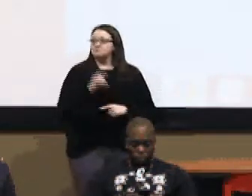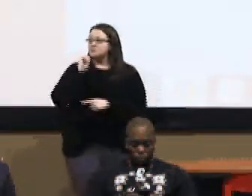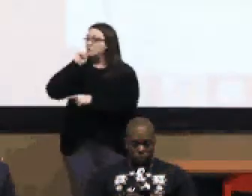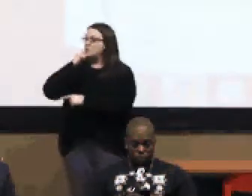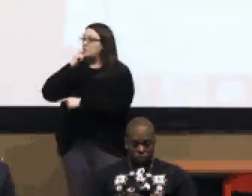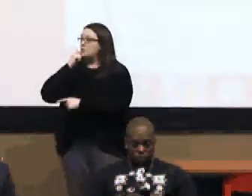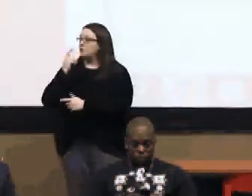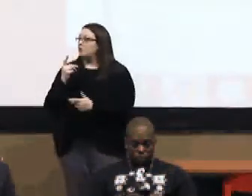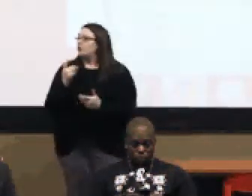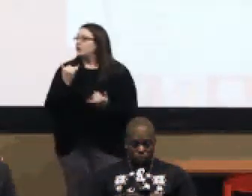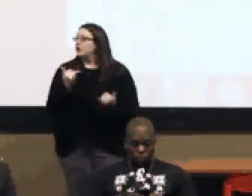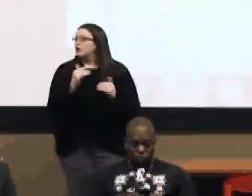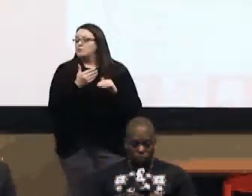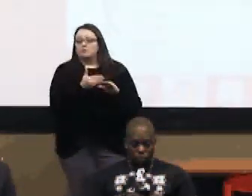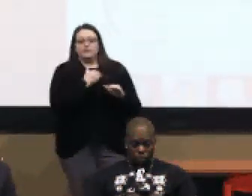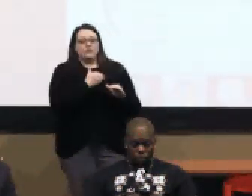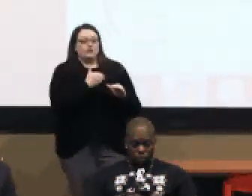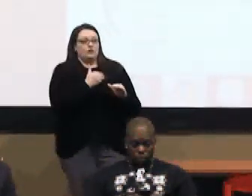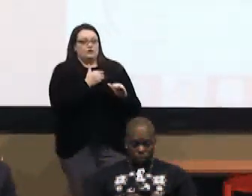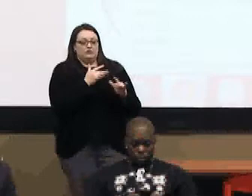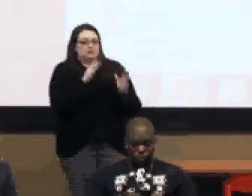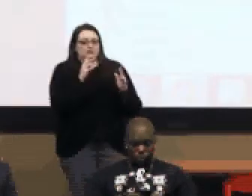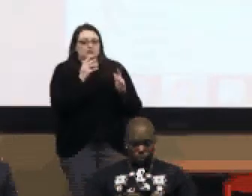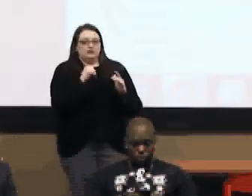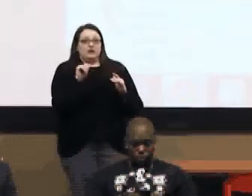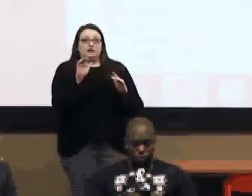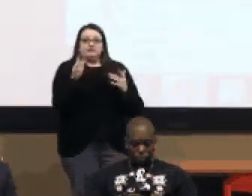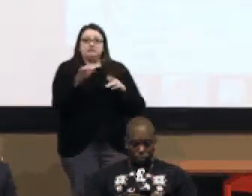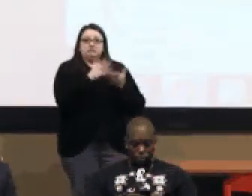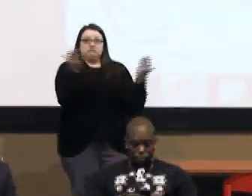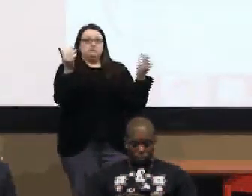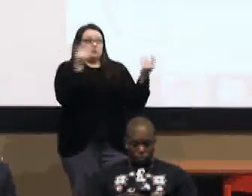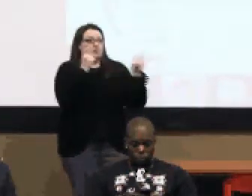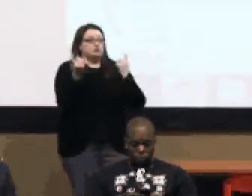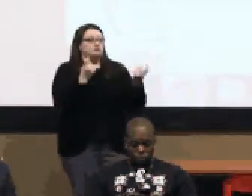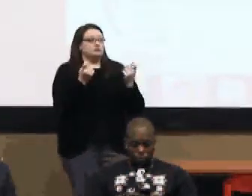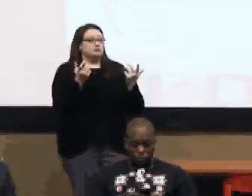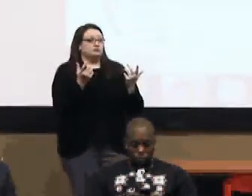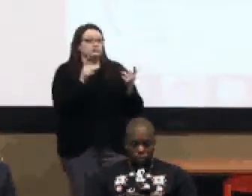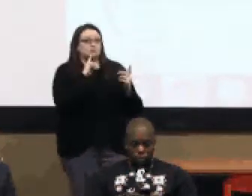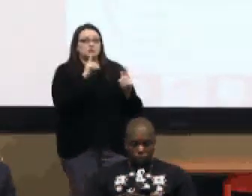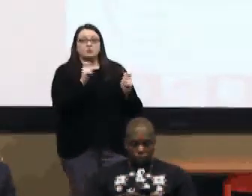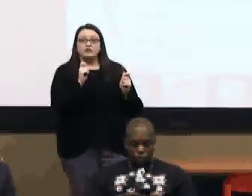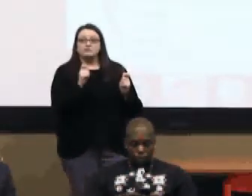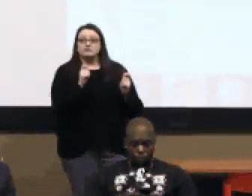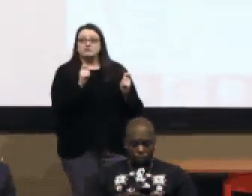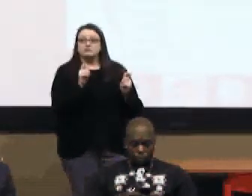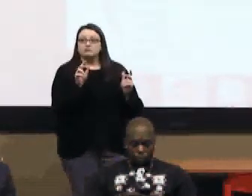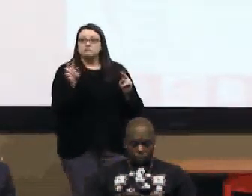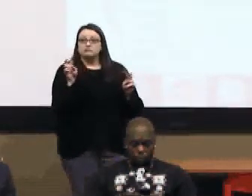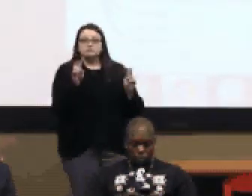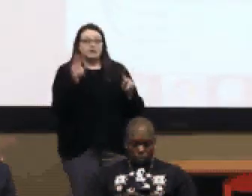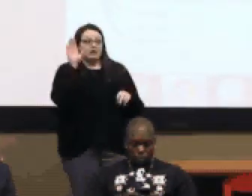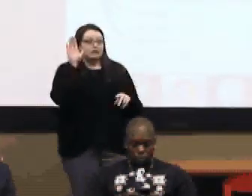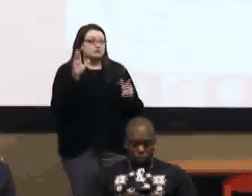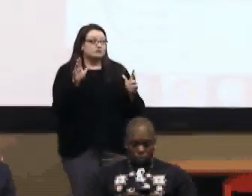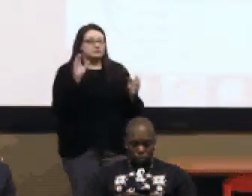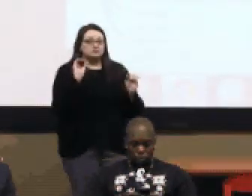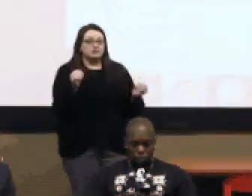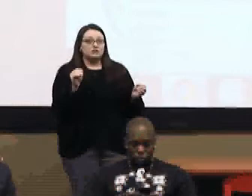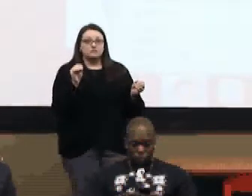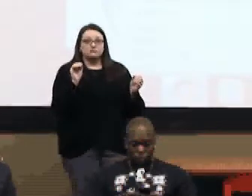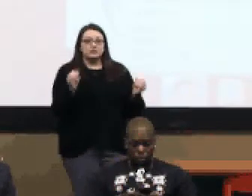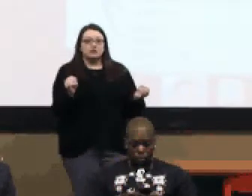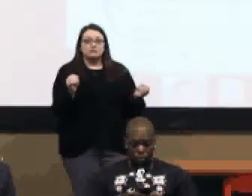So I want to move, before I jump into the question I've written down here, any questions from the floor that I want to grab quick? Looking for hands.